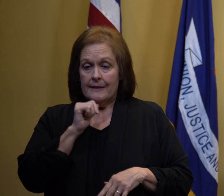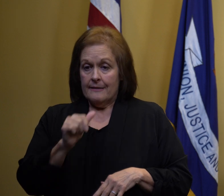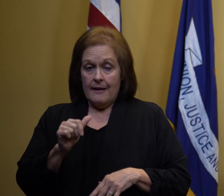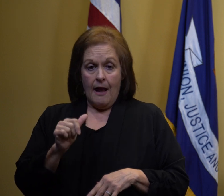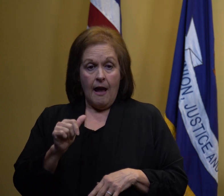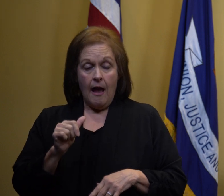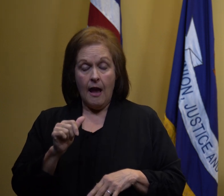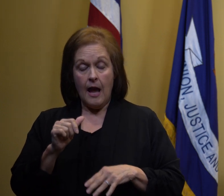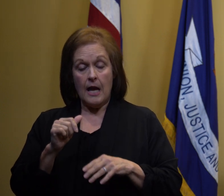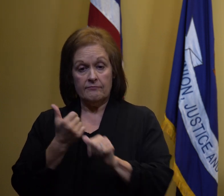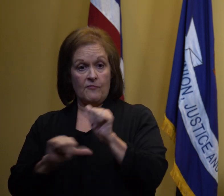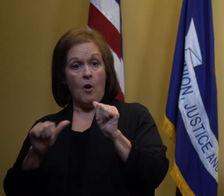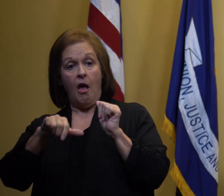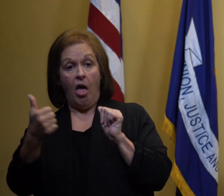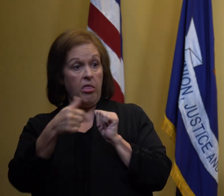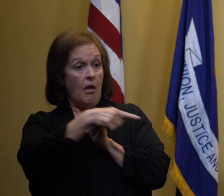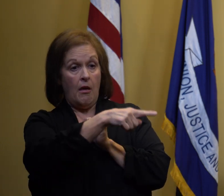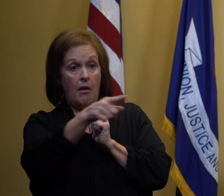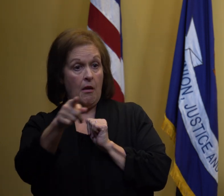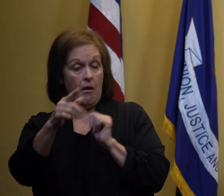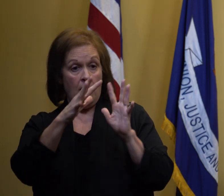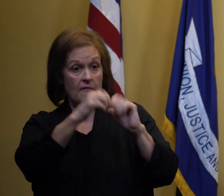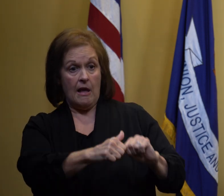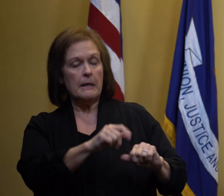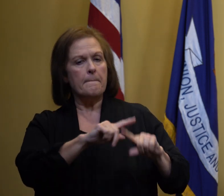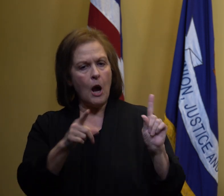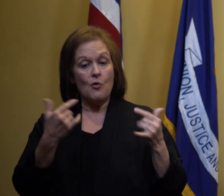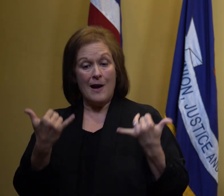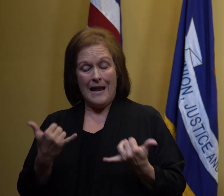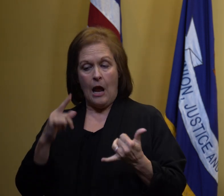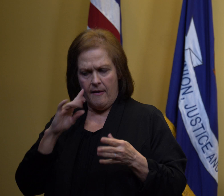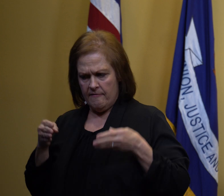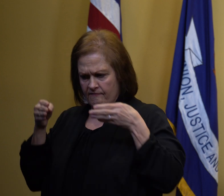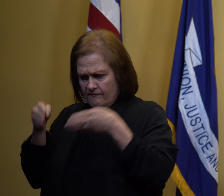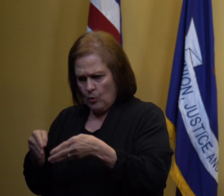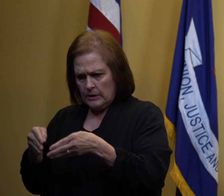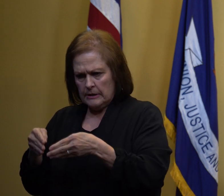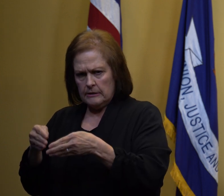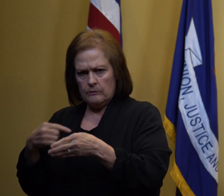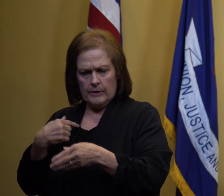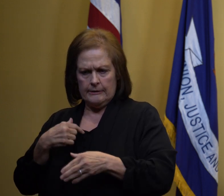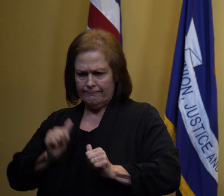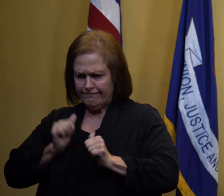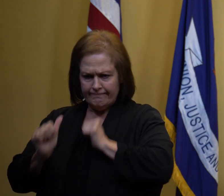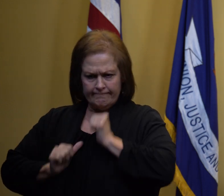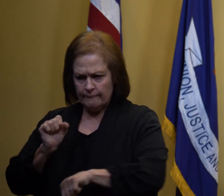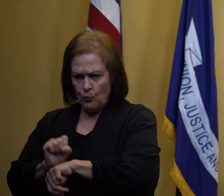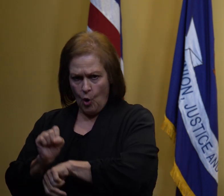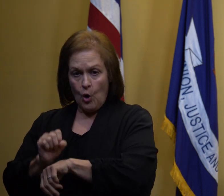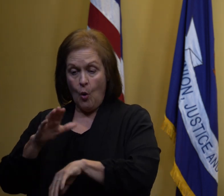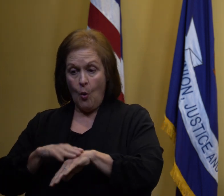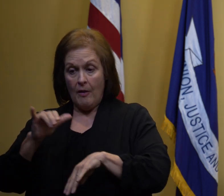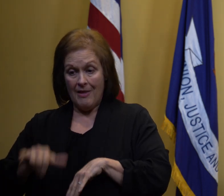from other blight in the city, but just again concentrating very much heavily, more aggressively on the most